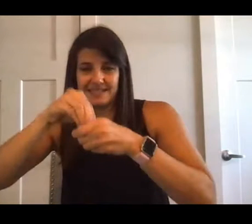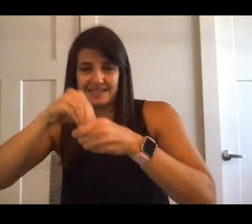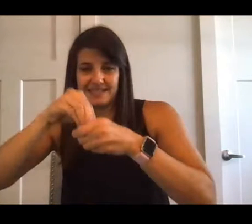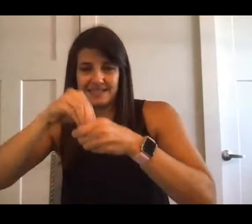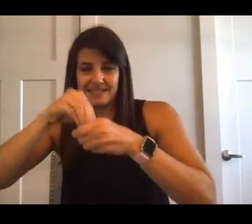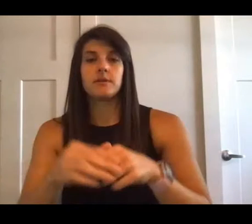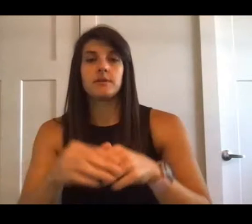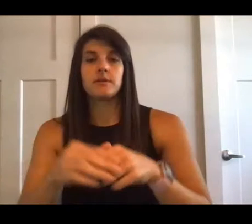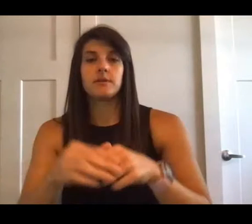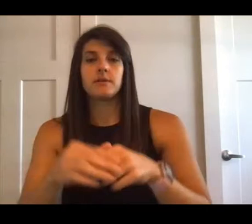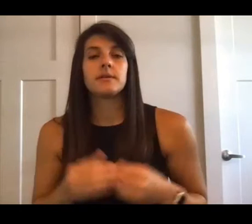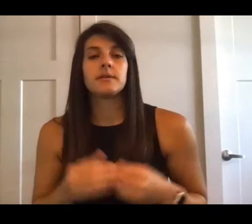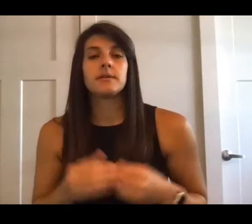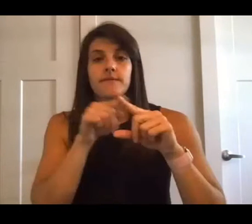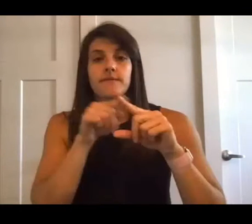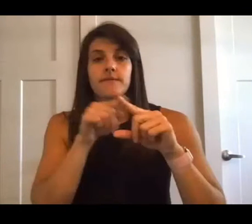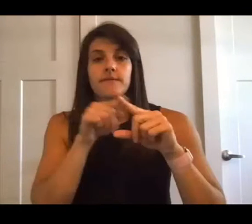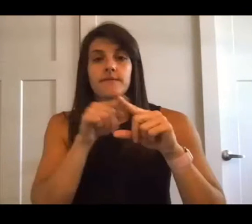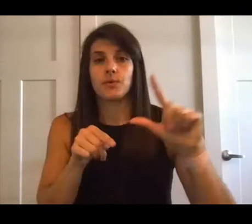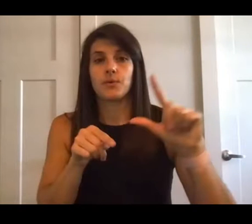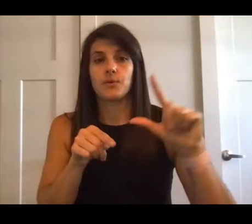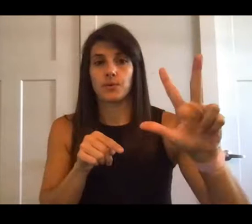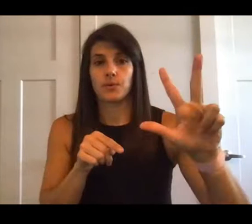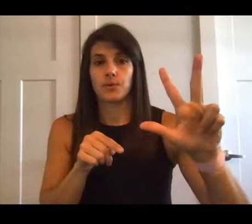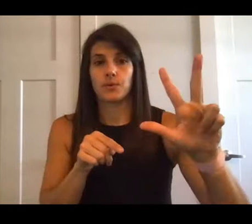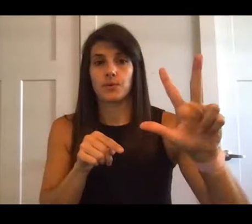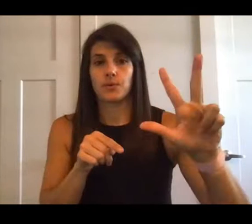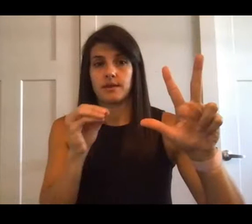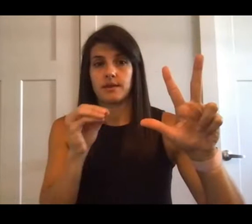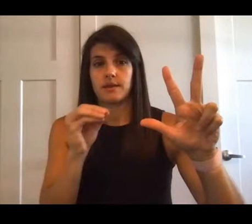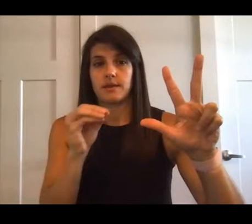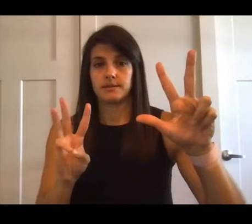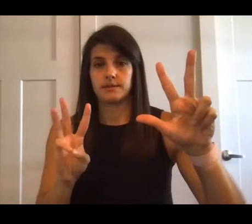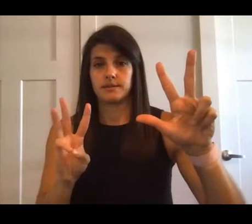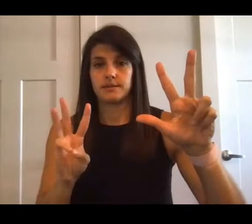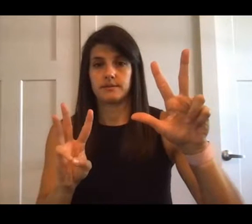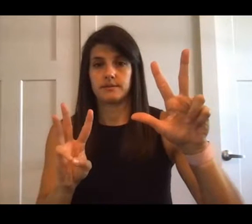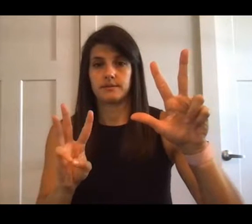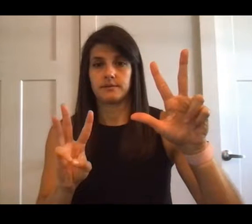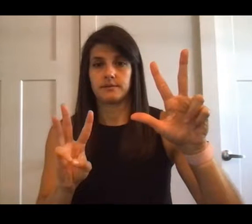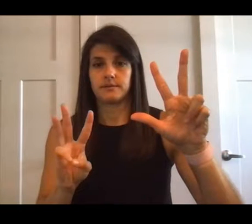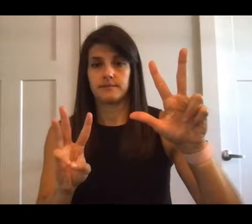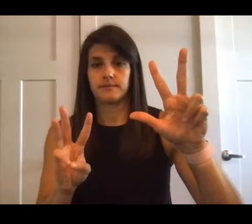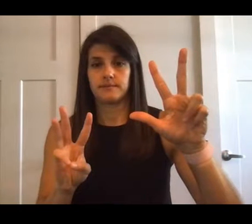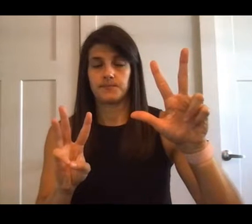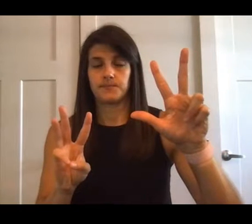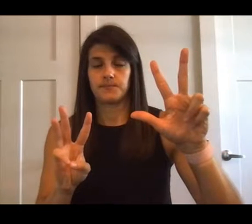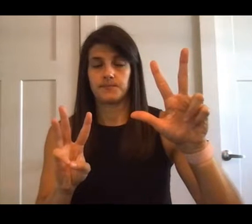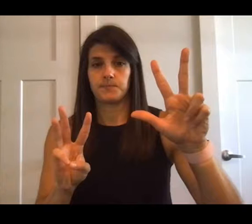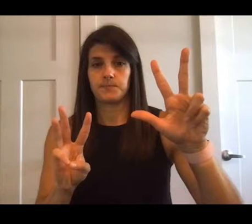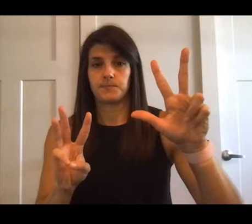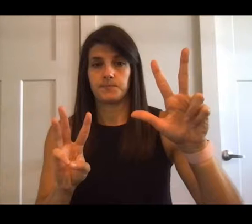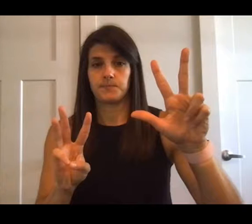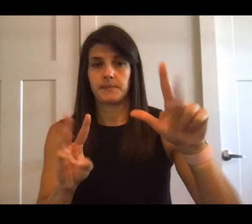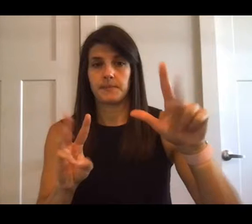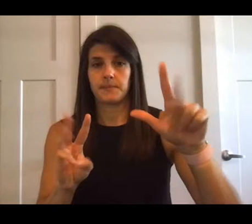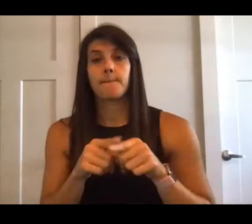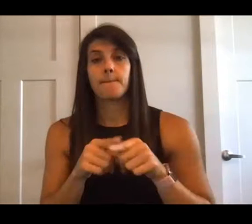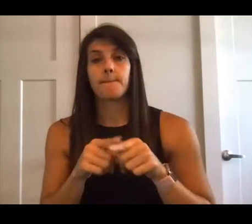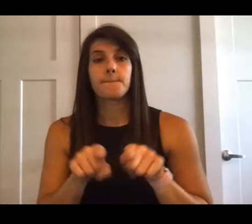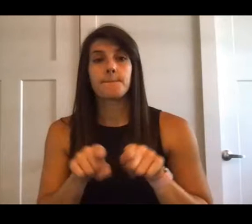are 3 and 6, angle 3, angle 6,